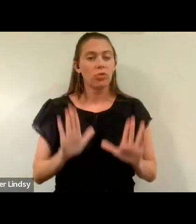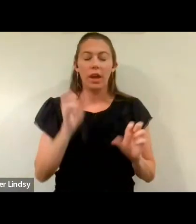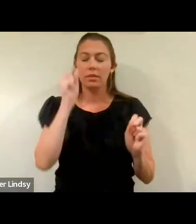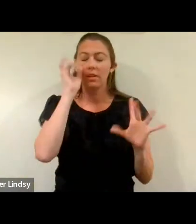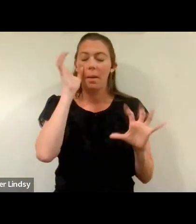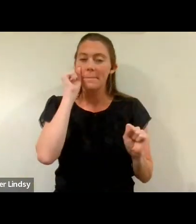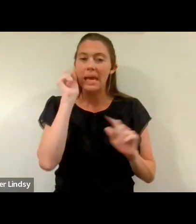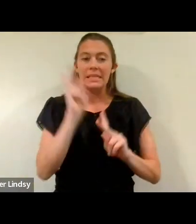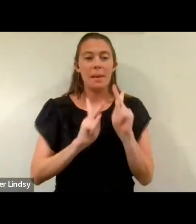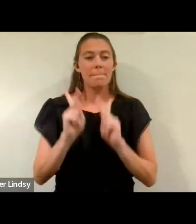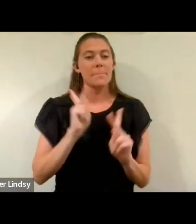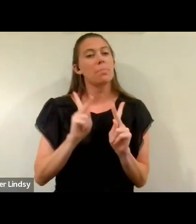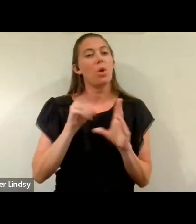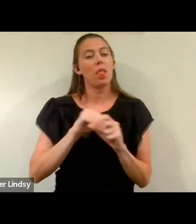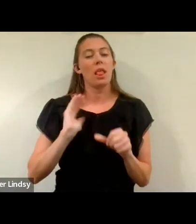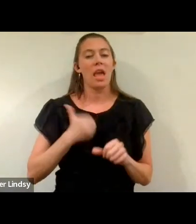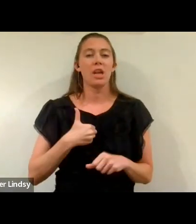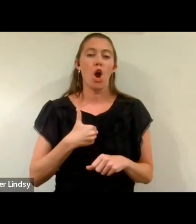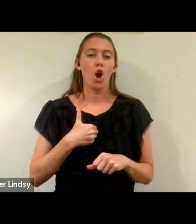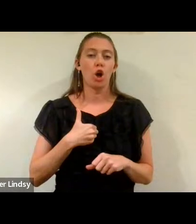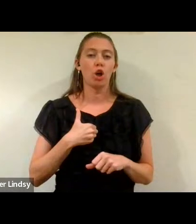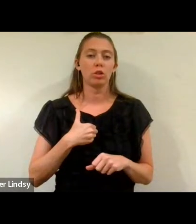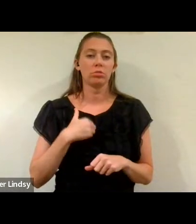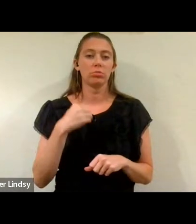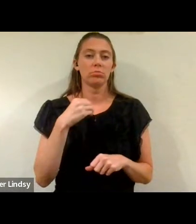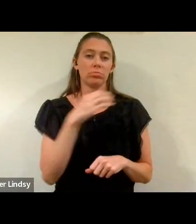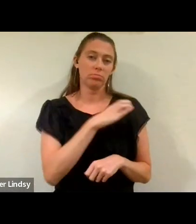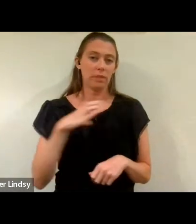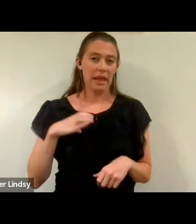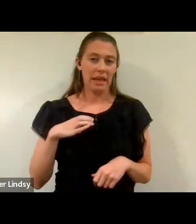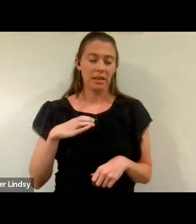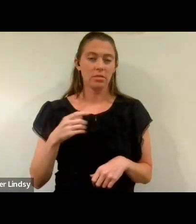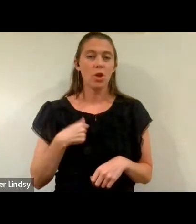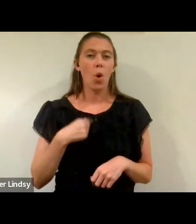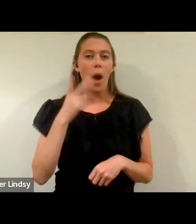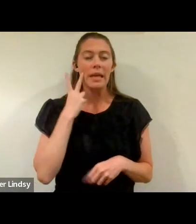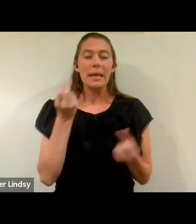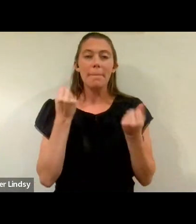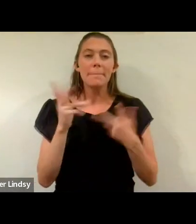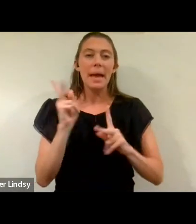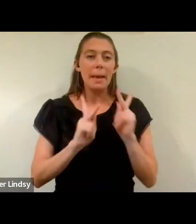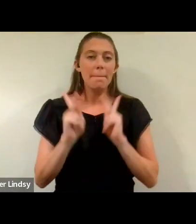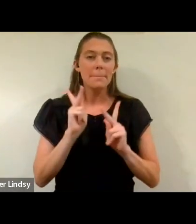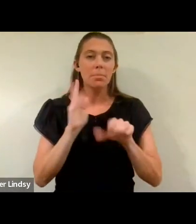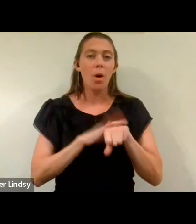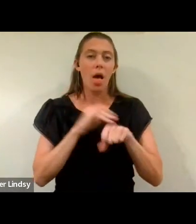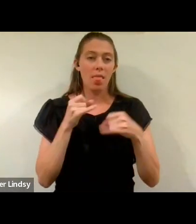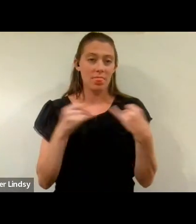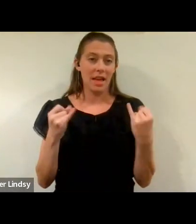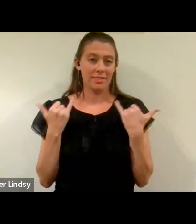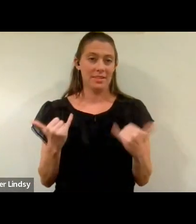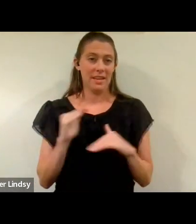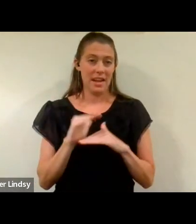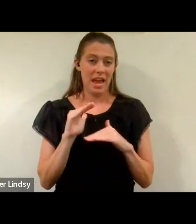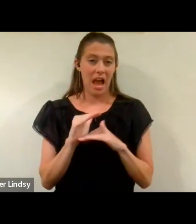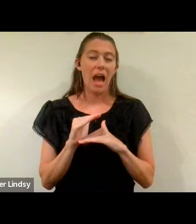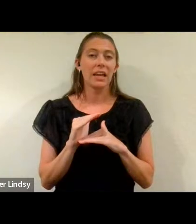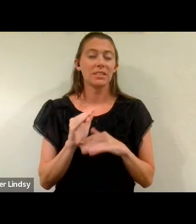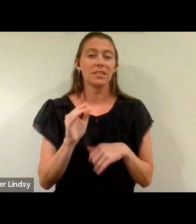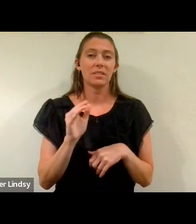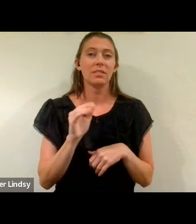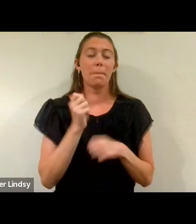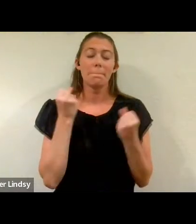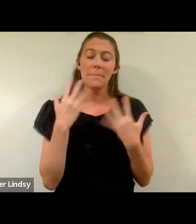you know, I see Pastor Arlene and Brother Aaron and all of us. These are champions